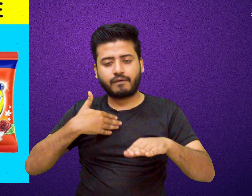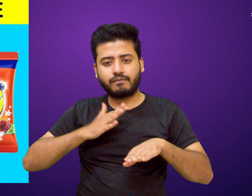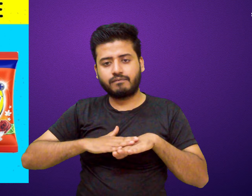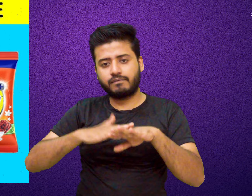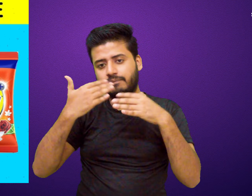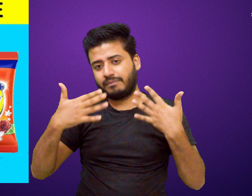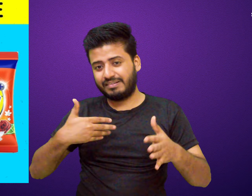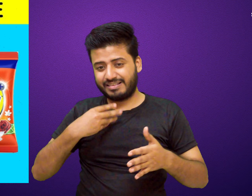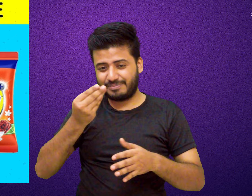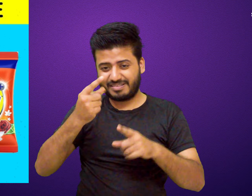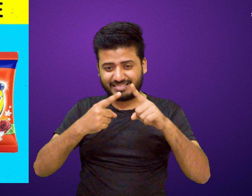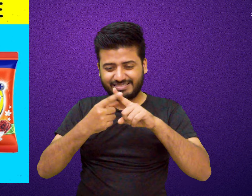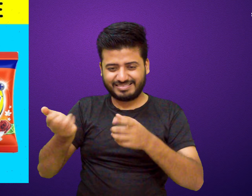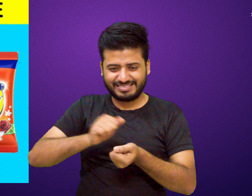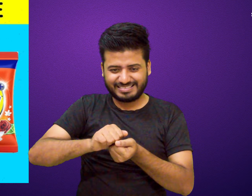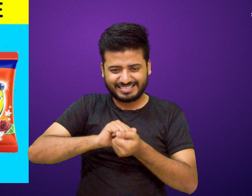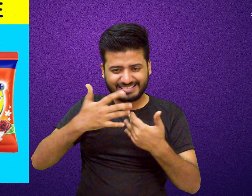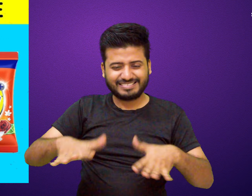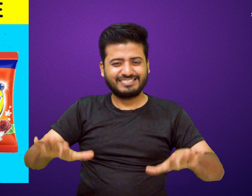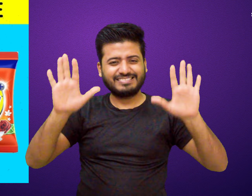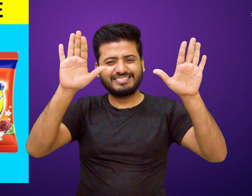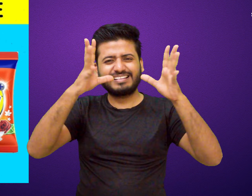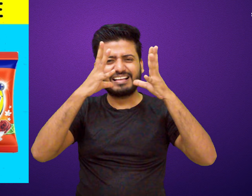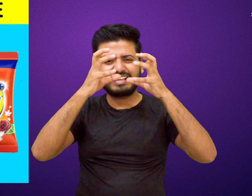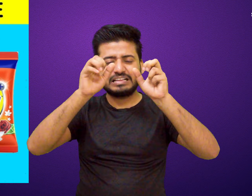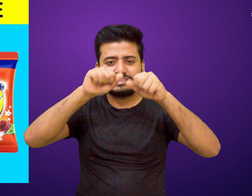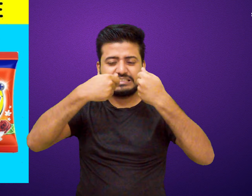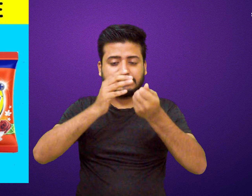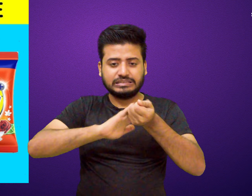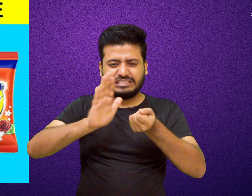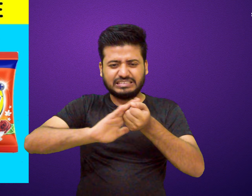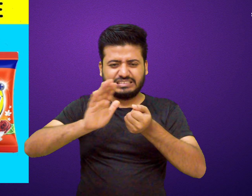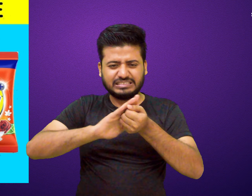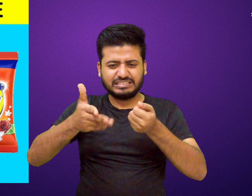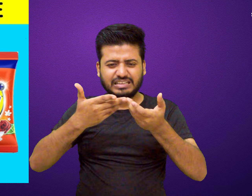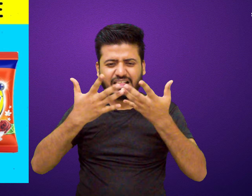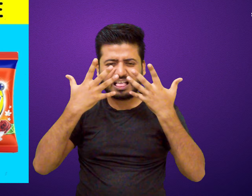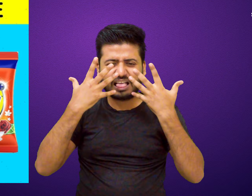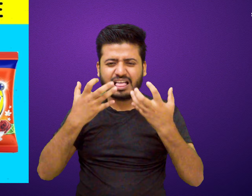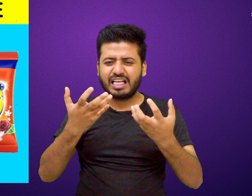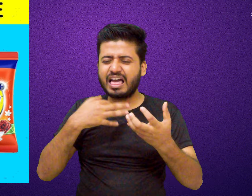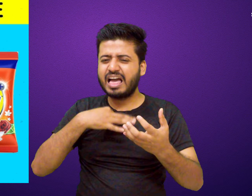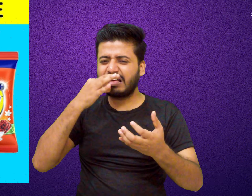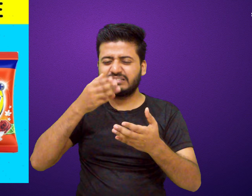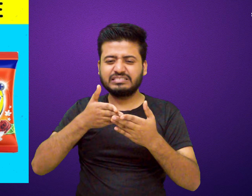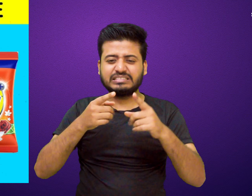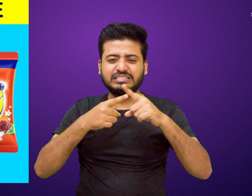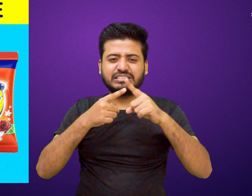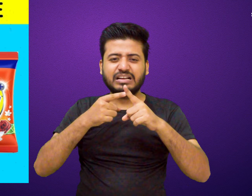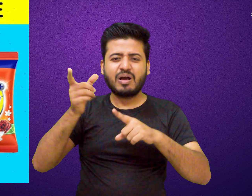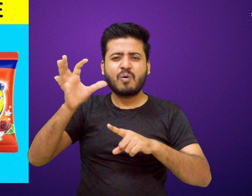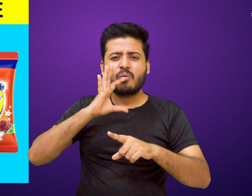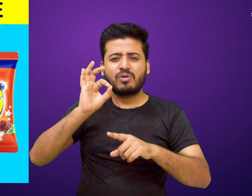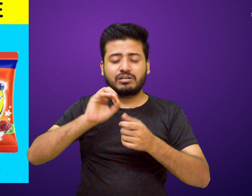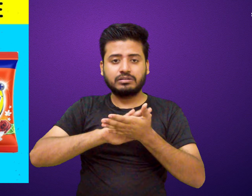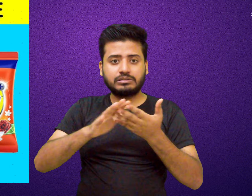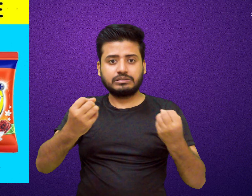laundry detergent, factors like stain removal power, fabric care, and the type of washing machine are important. While